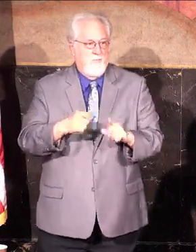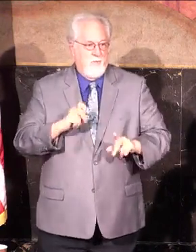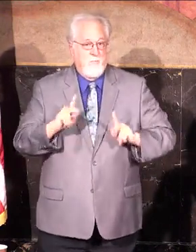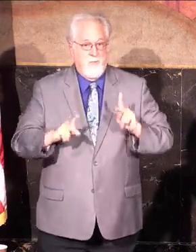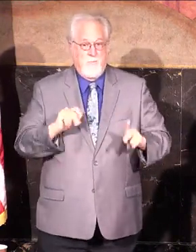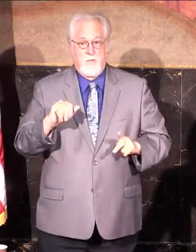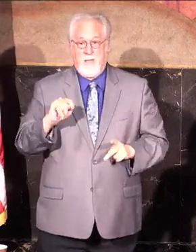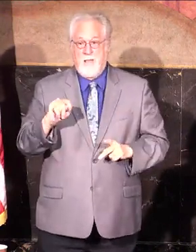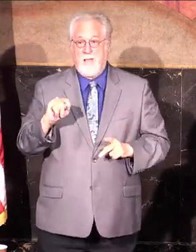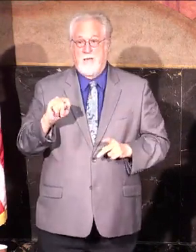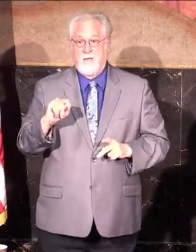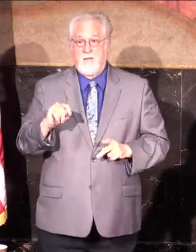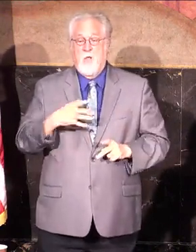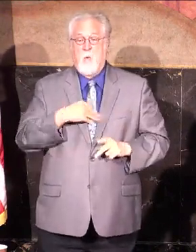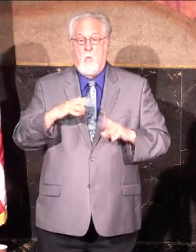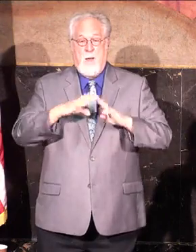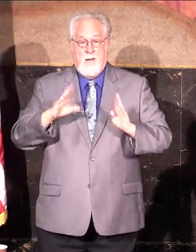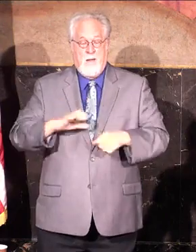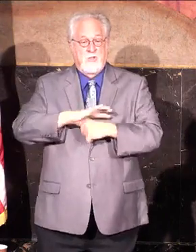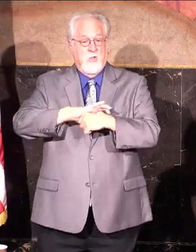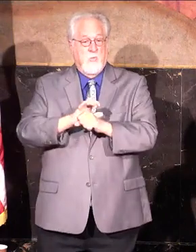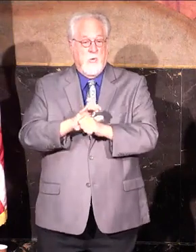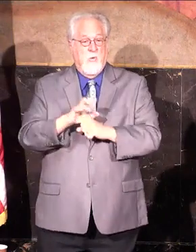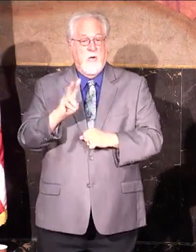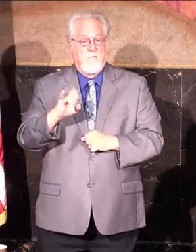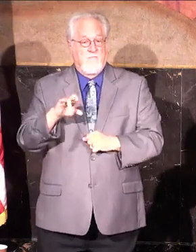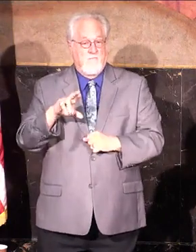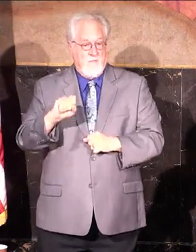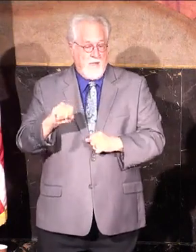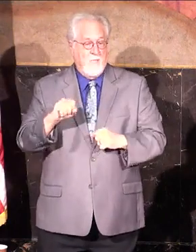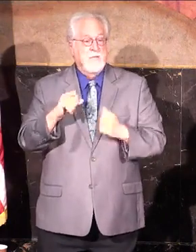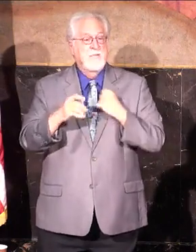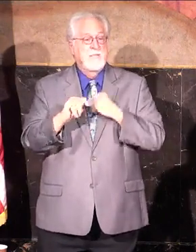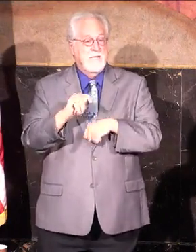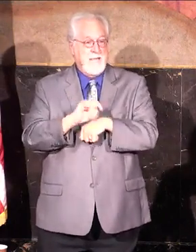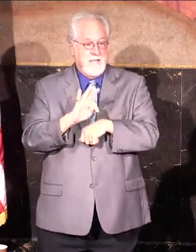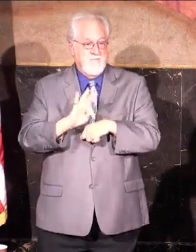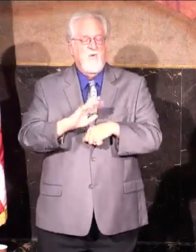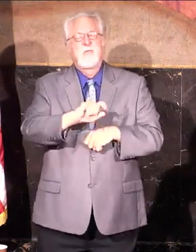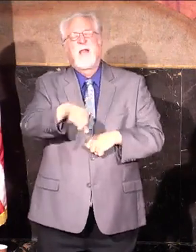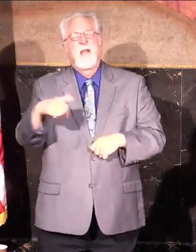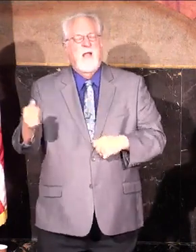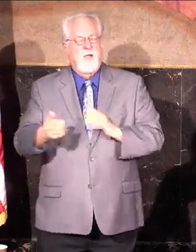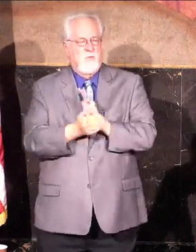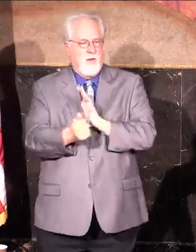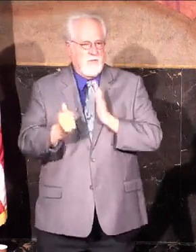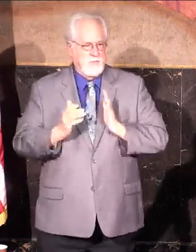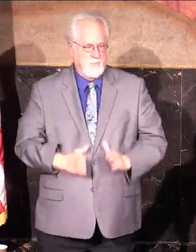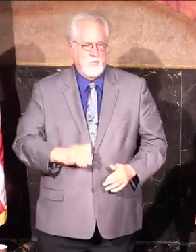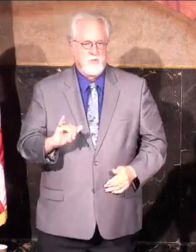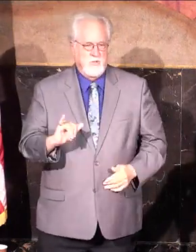at the White House Coronavirus Task Force and a lot of other experts as well.